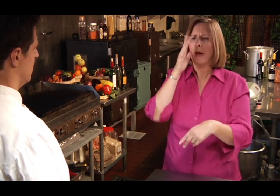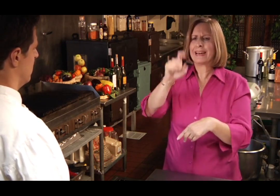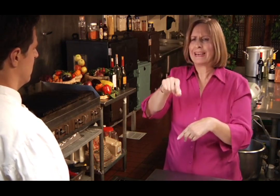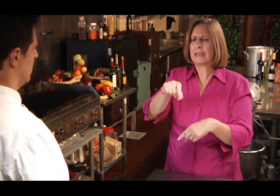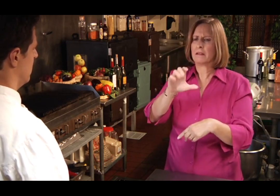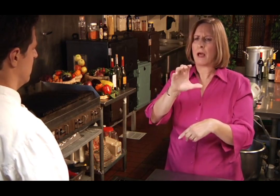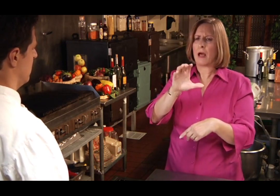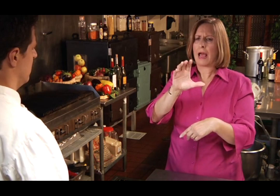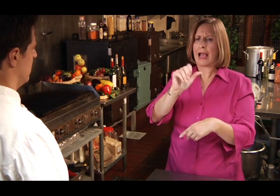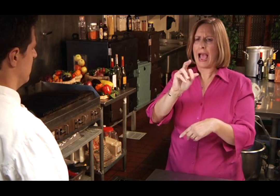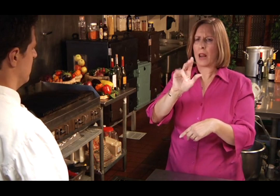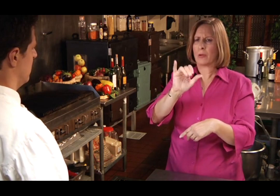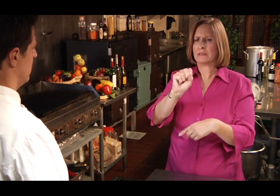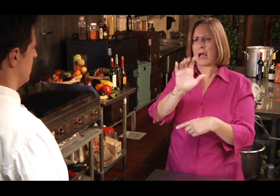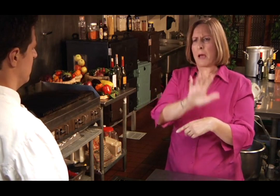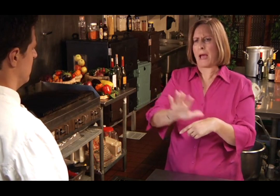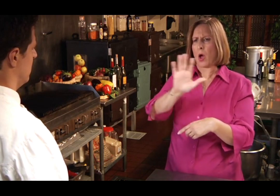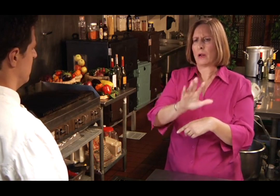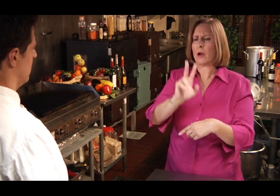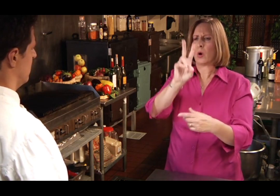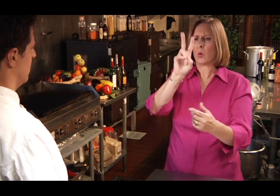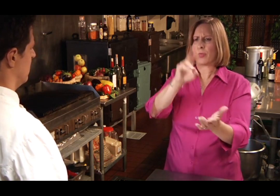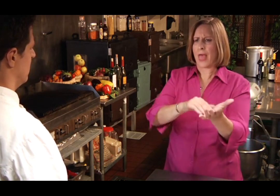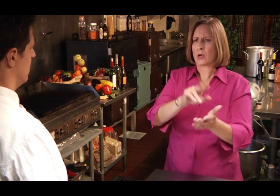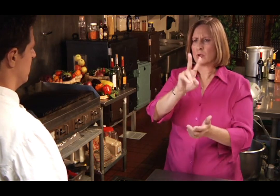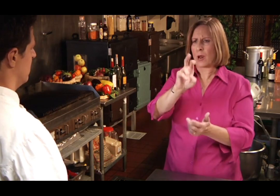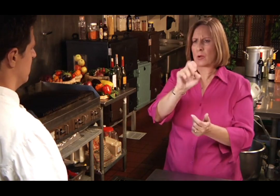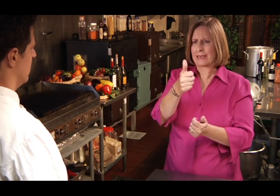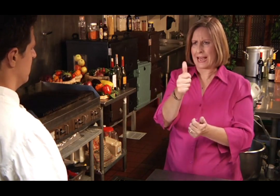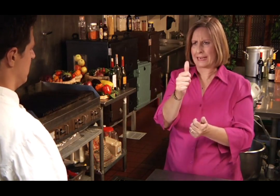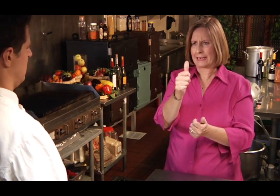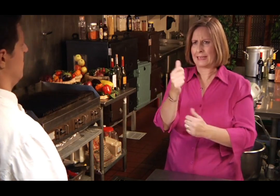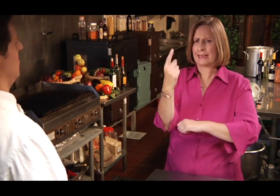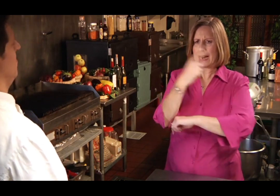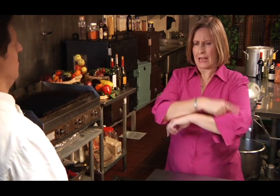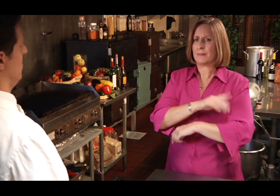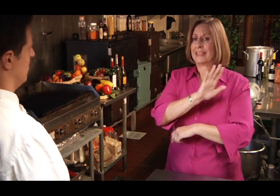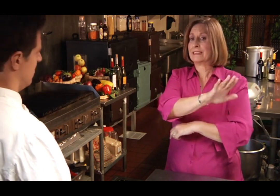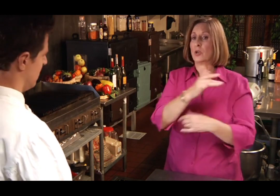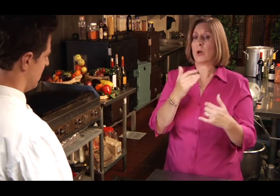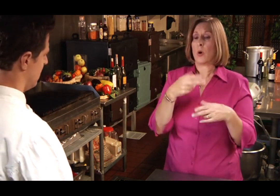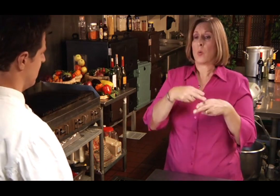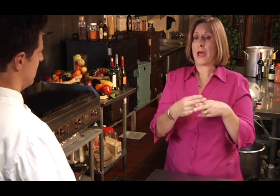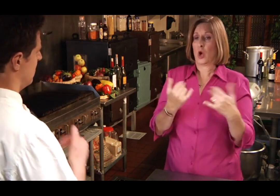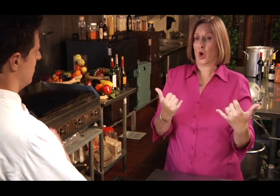will need about 2,210 calories per day to maintain his current weight.